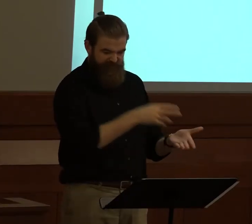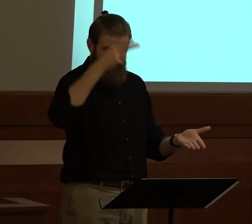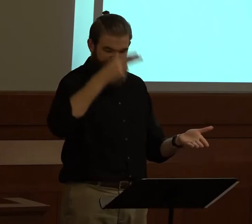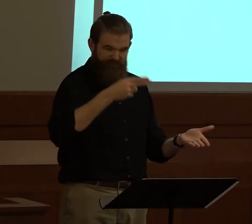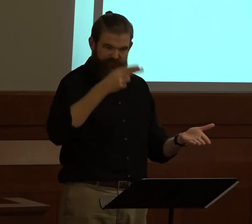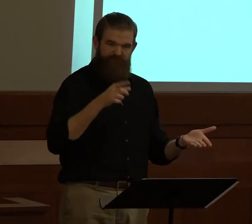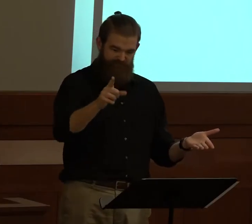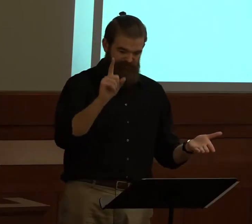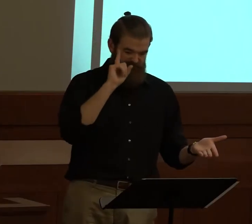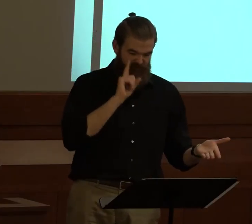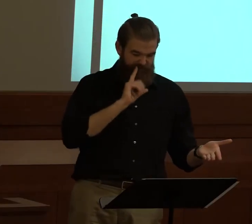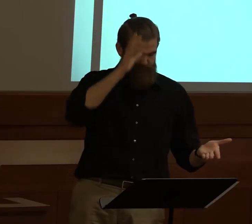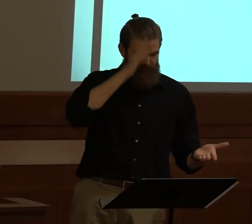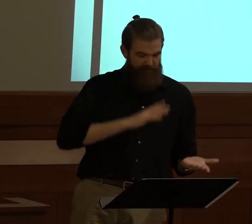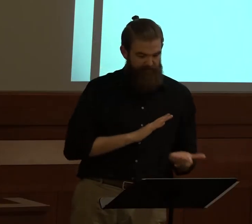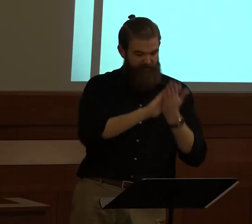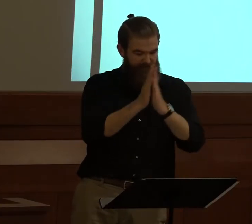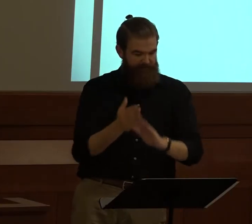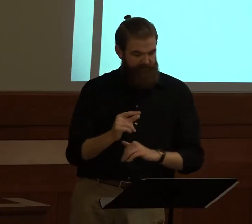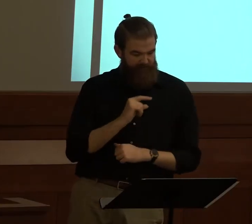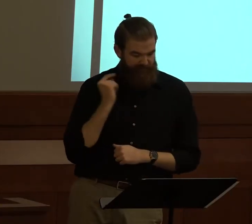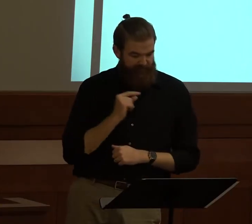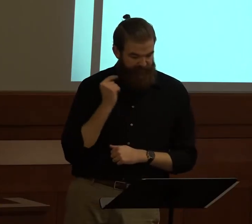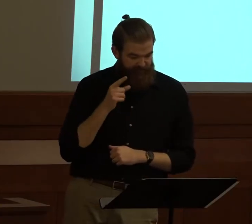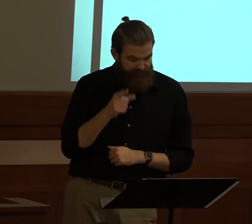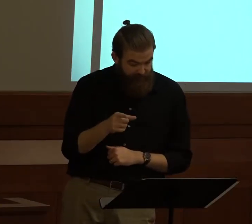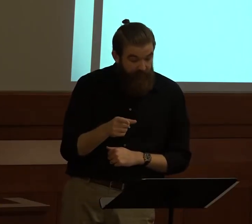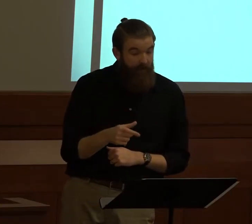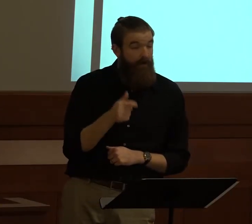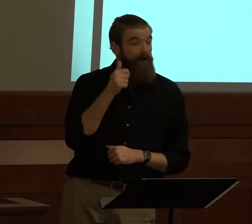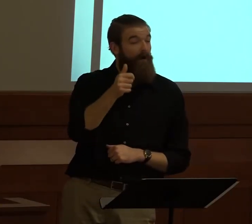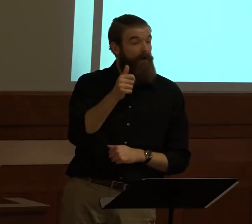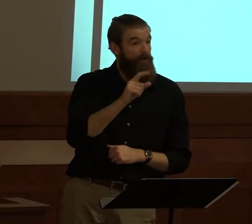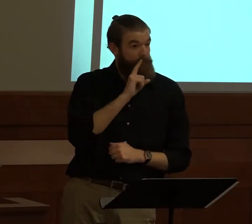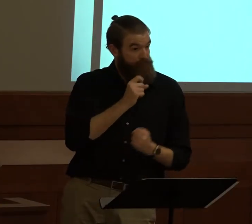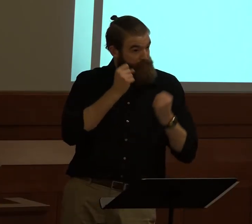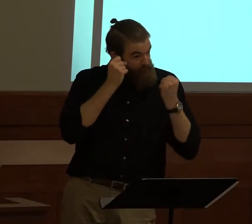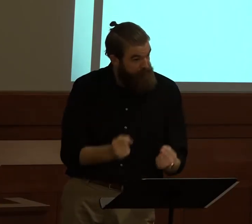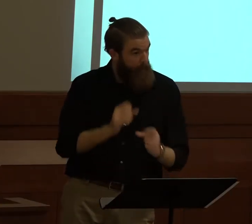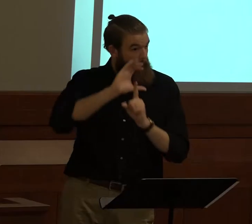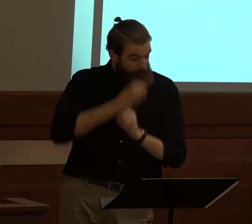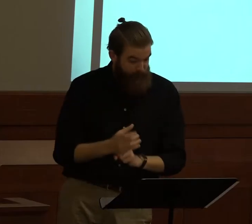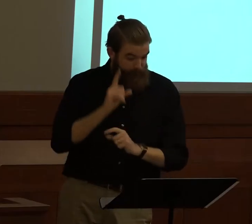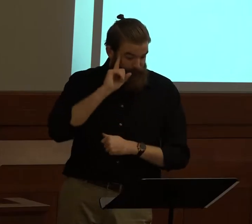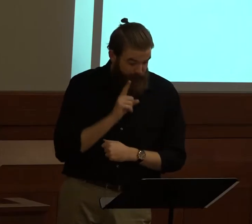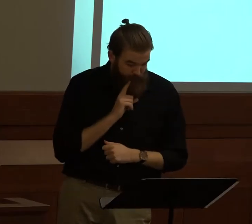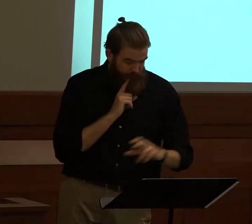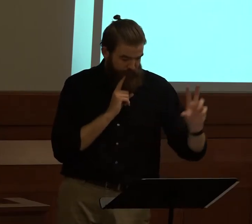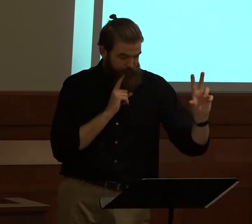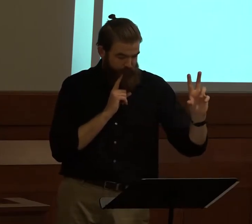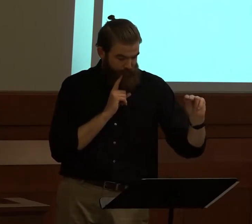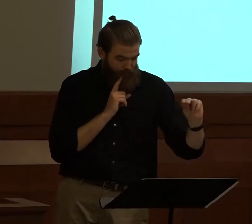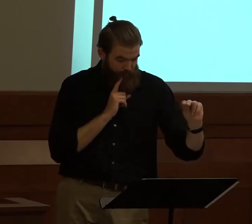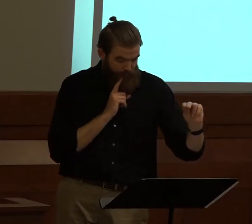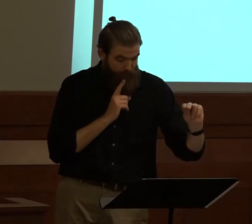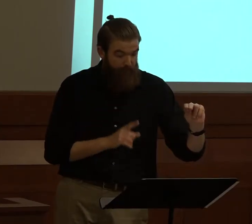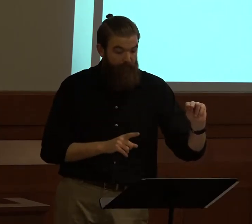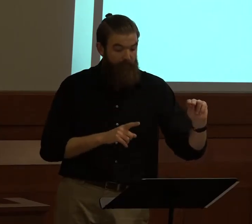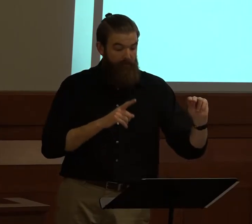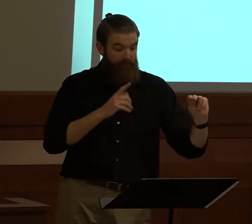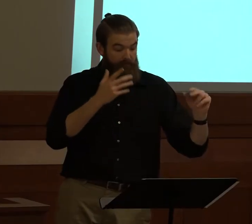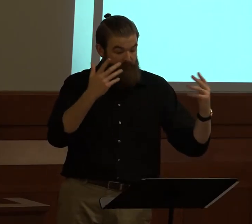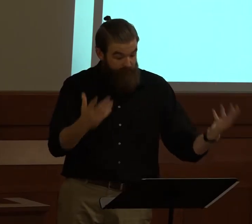Father Charles La Fonta did grow up deaf and attended schools for the deaf in France, and he knew sign language.